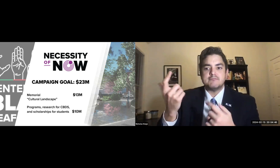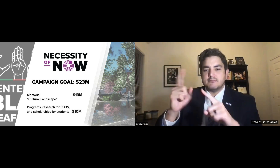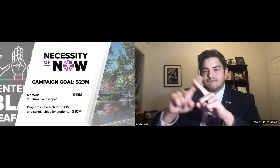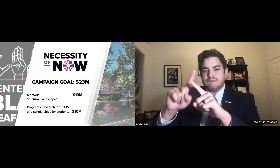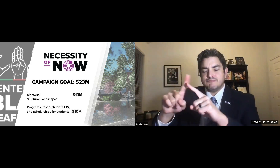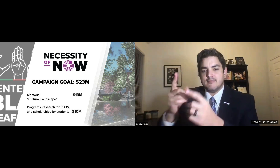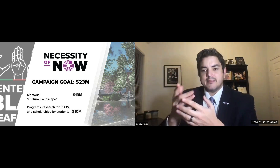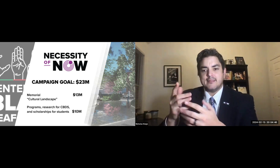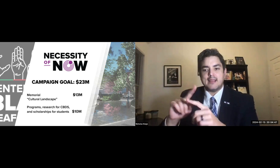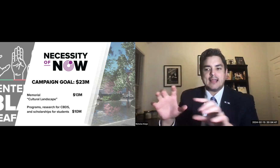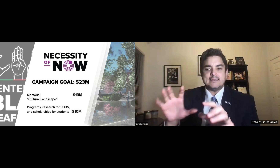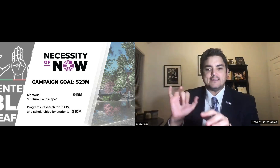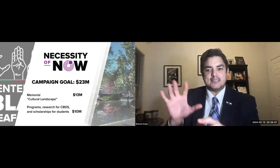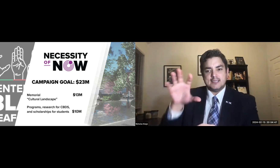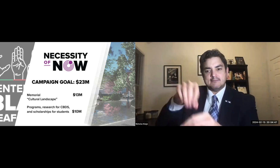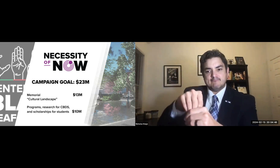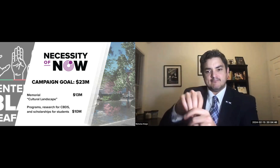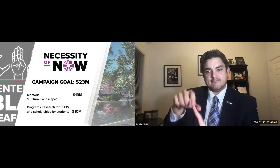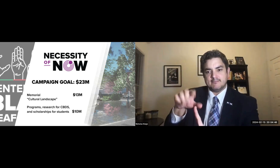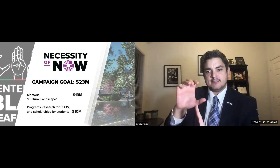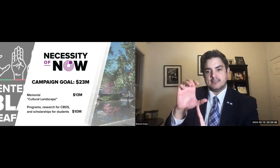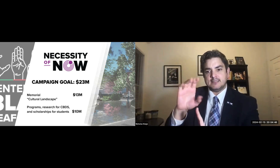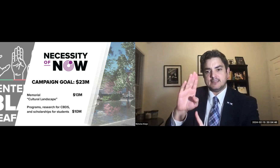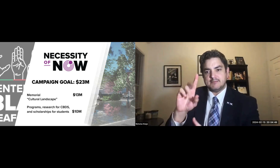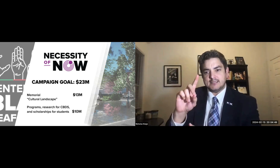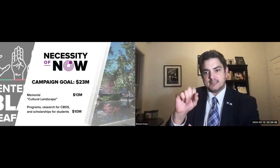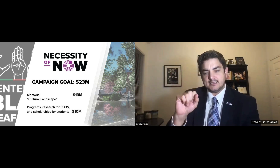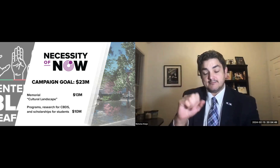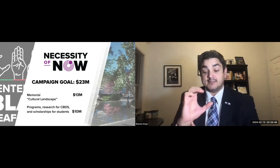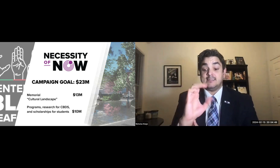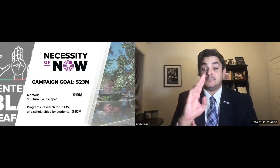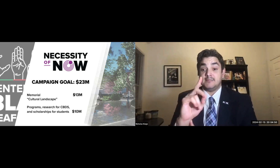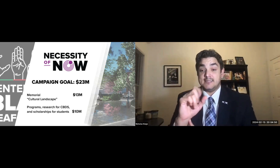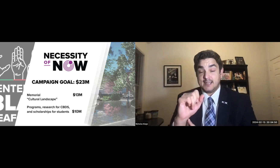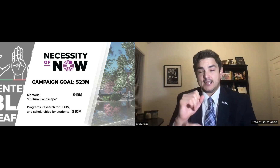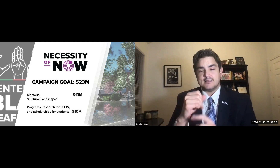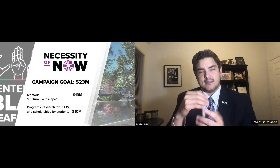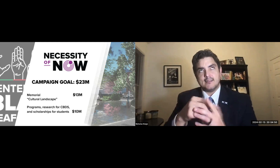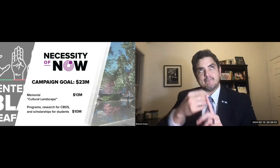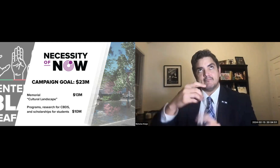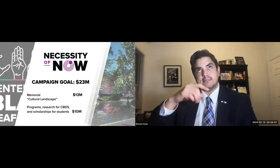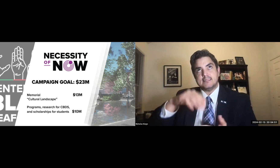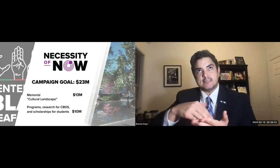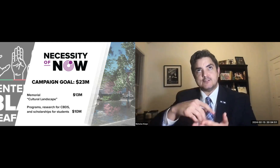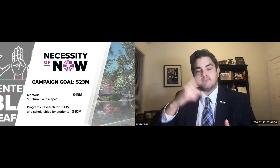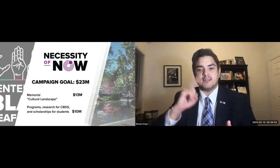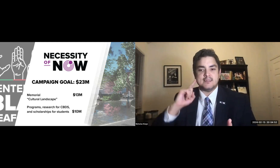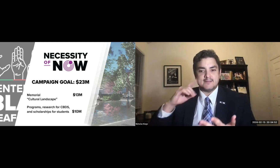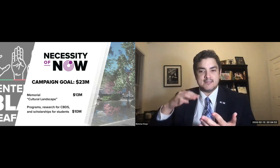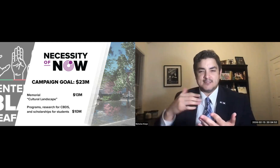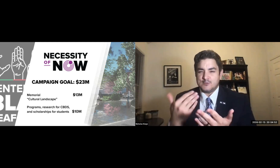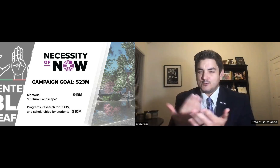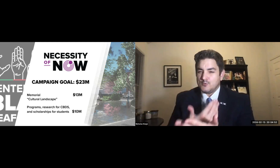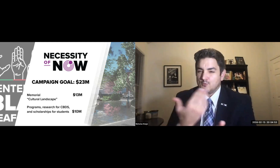research, outreach, scholarships, and a variety of other activities that CBDS